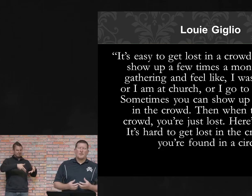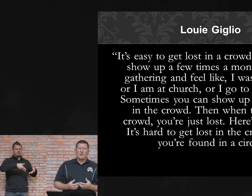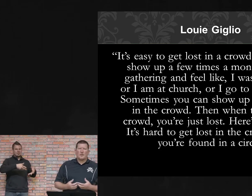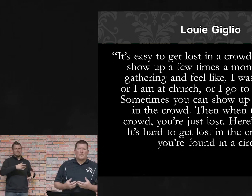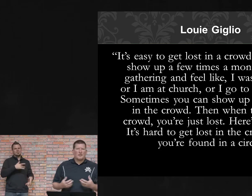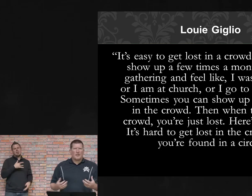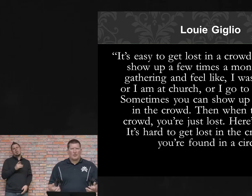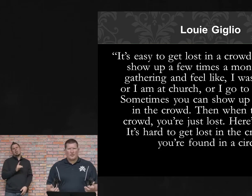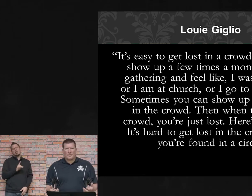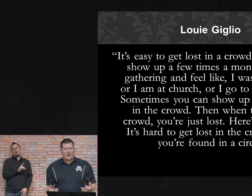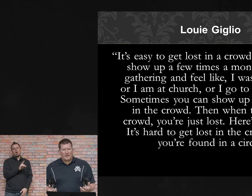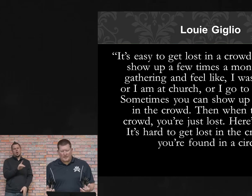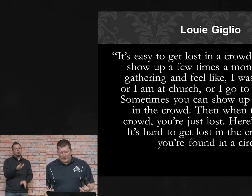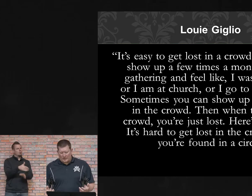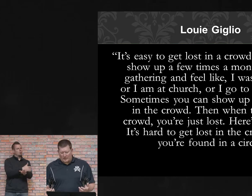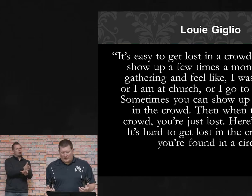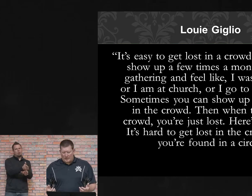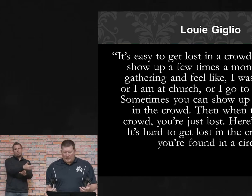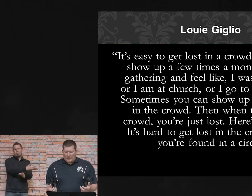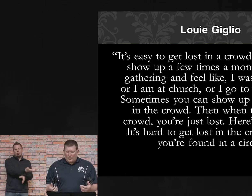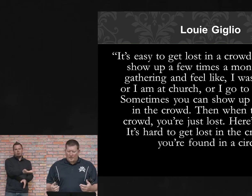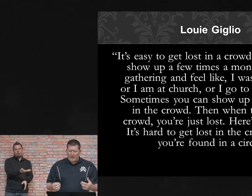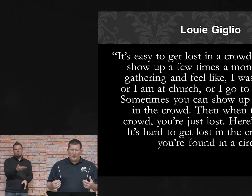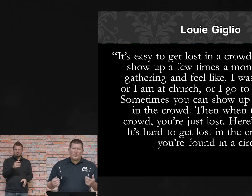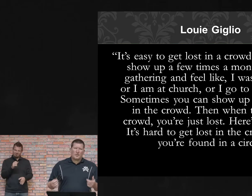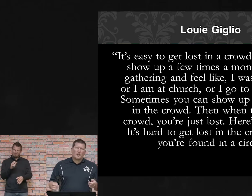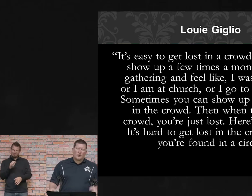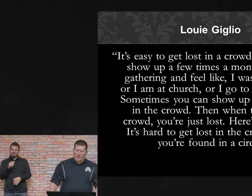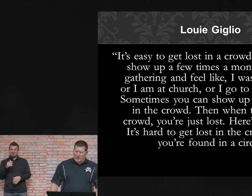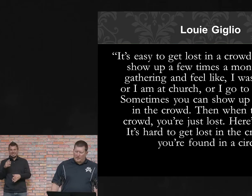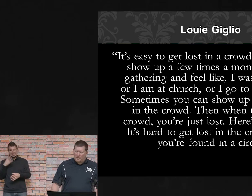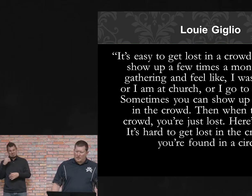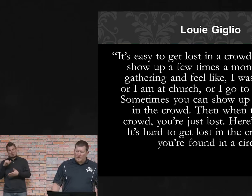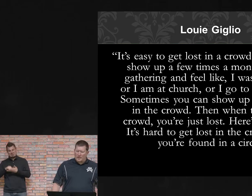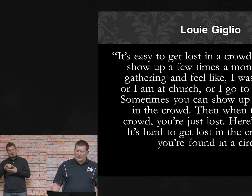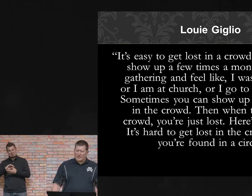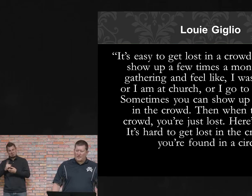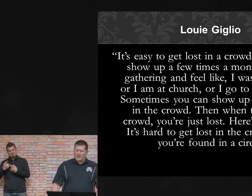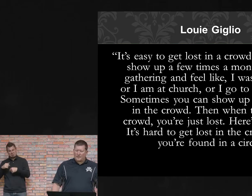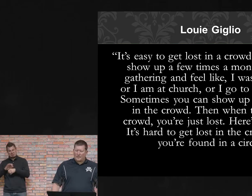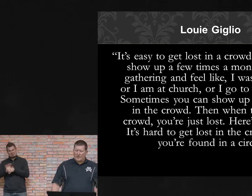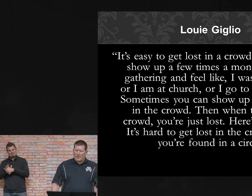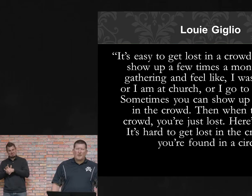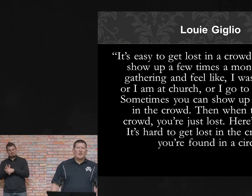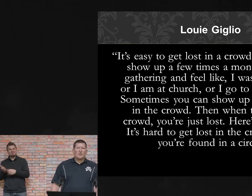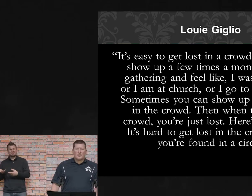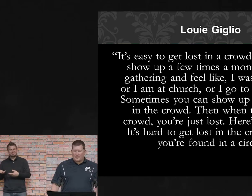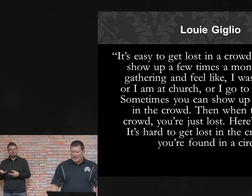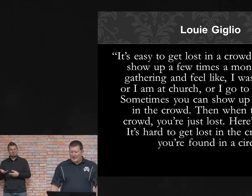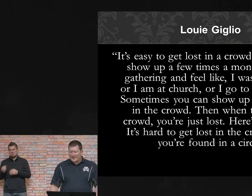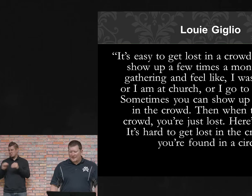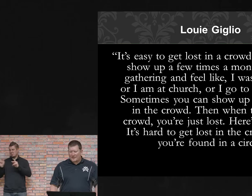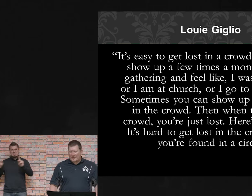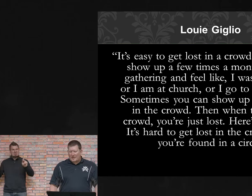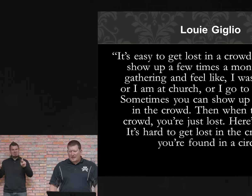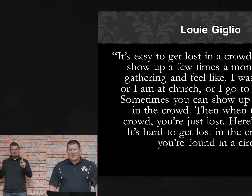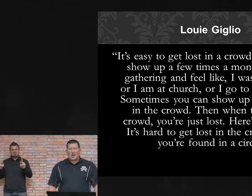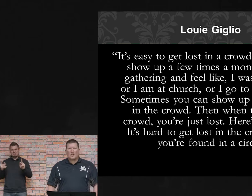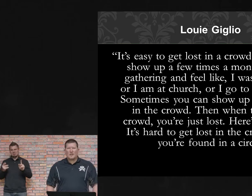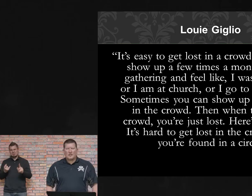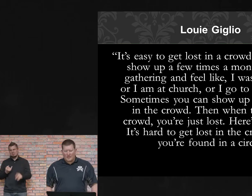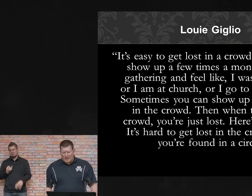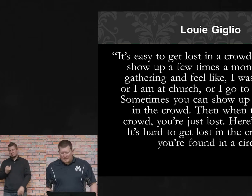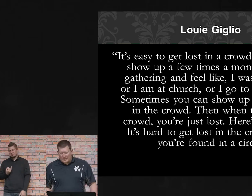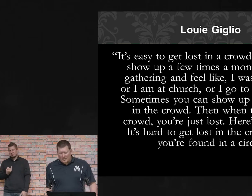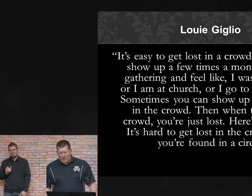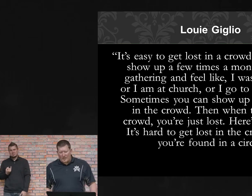been experiencing that with this pandemic. But then when there's no crowd, you're just lost. But here's the thing. It's hard